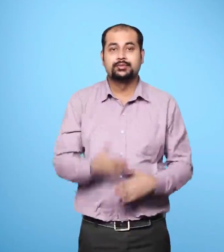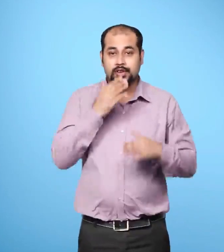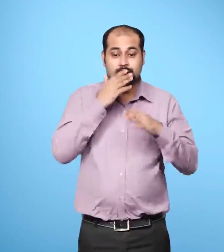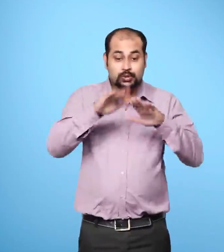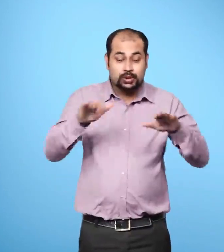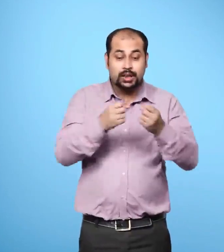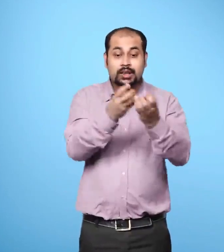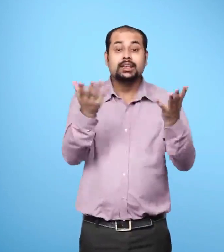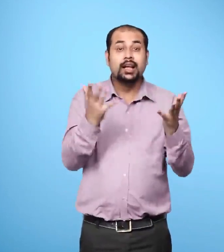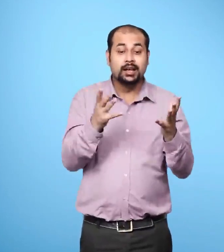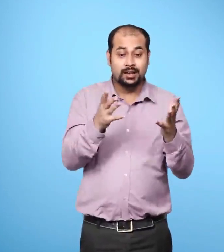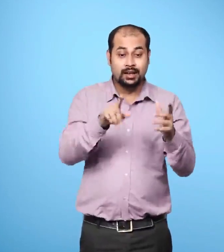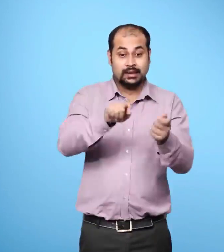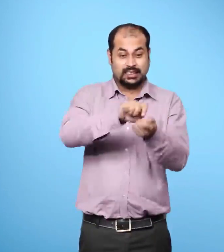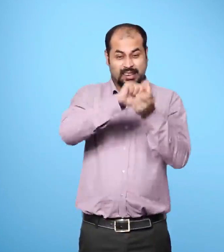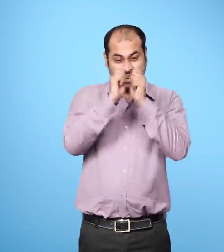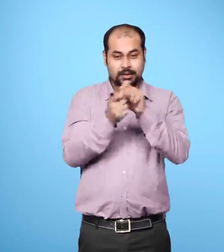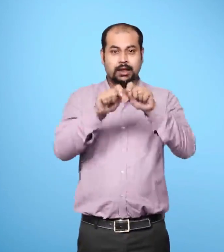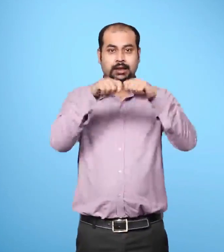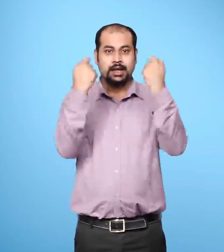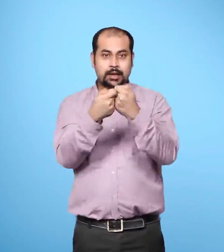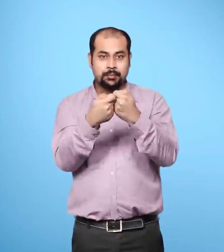Make teams of 10 for each class.